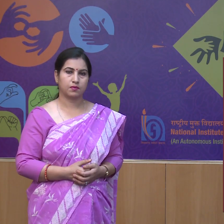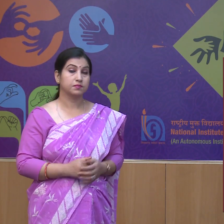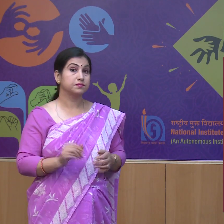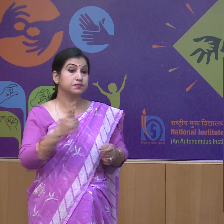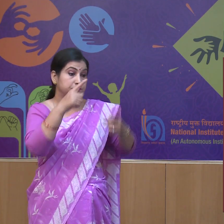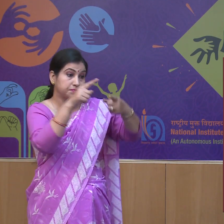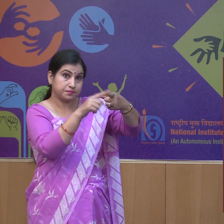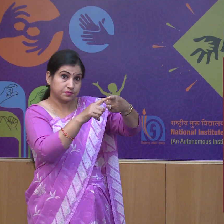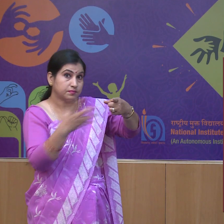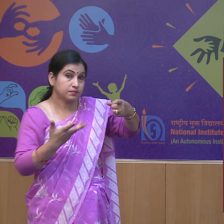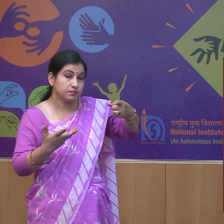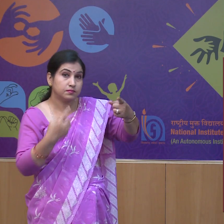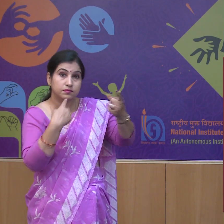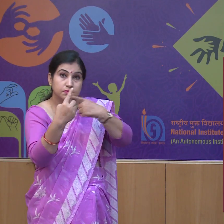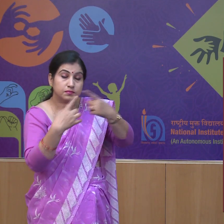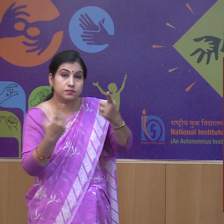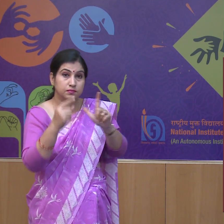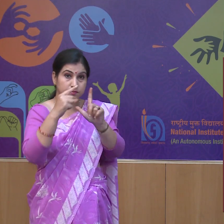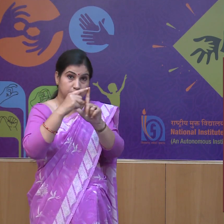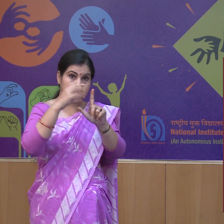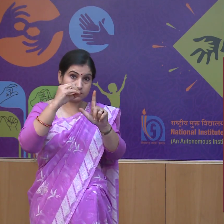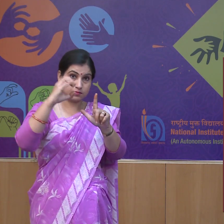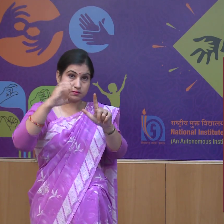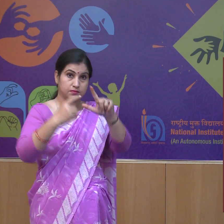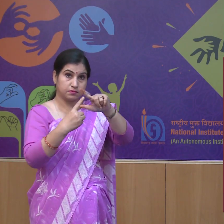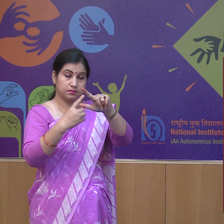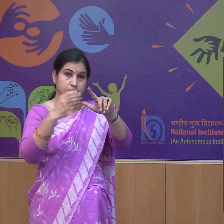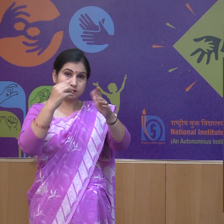First, we will discuss the doctrine of lapse.